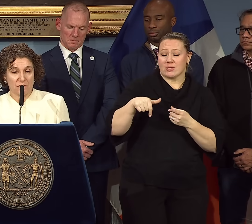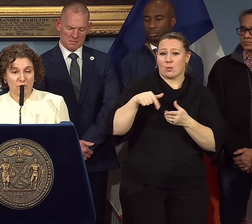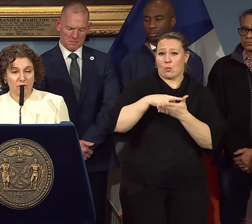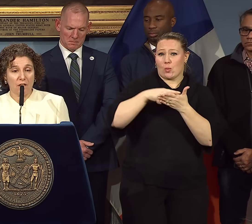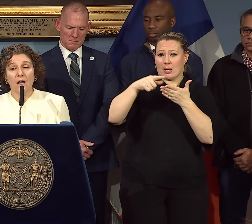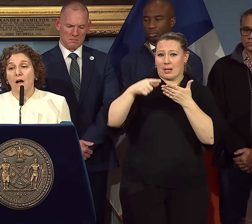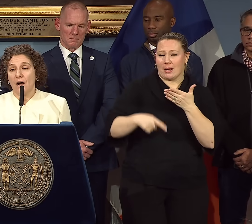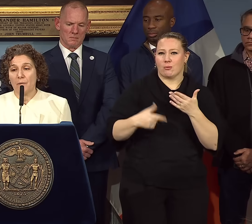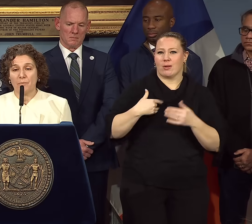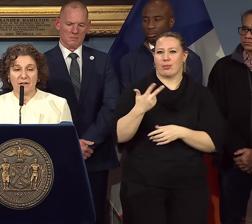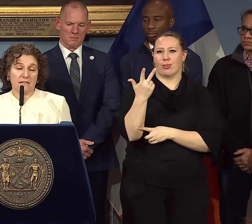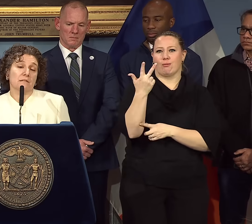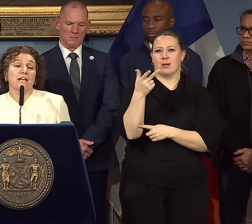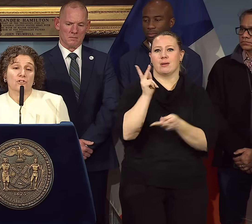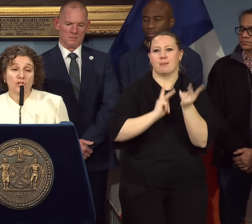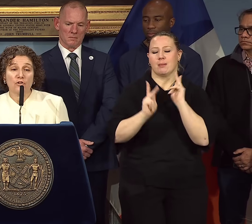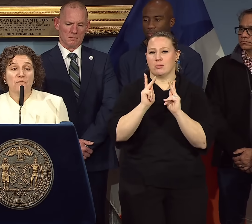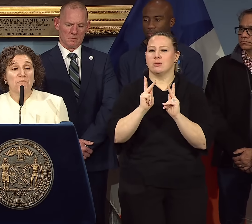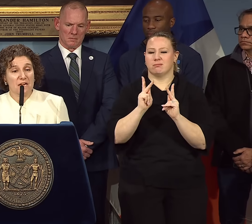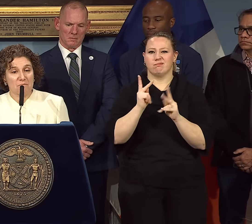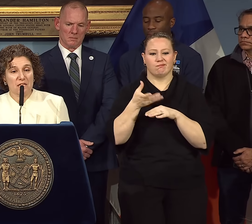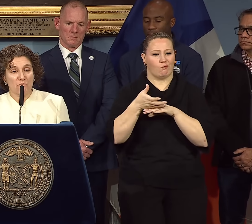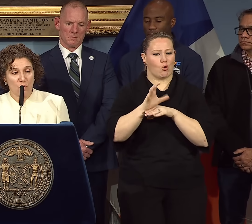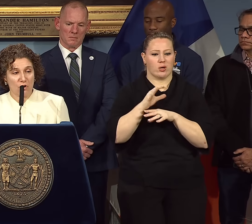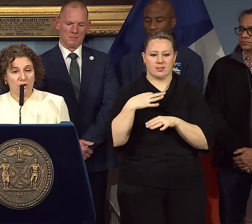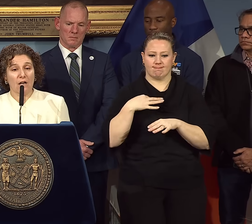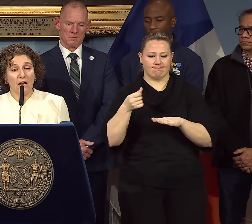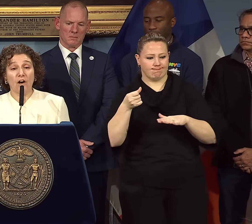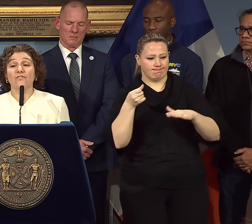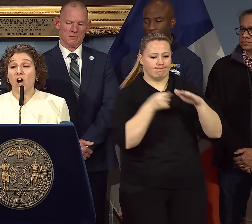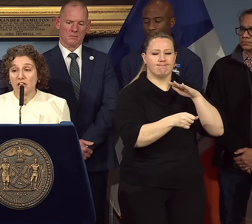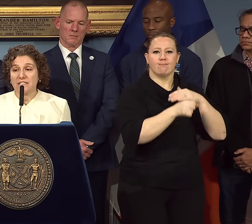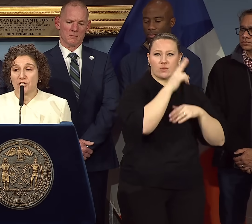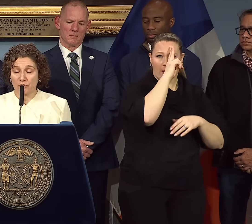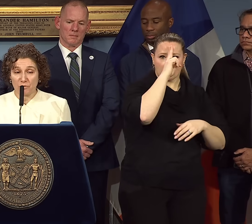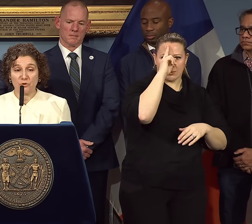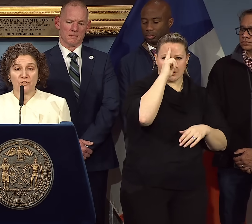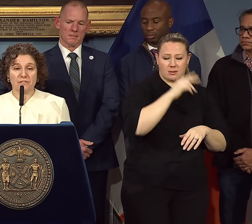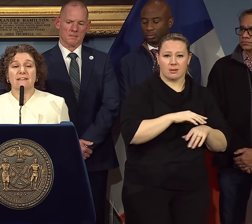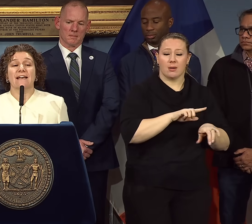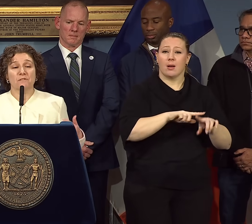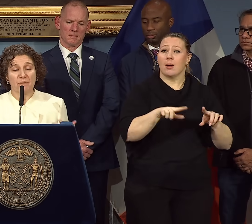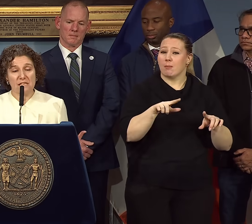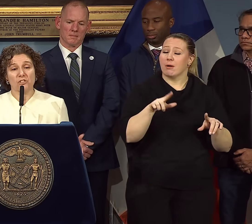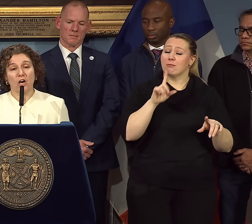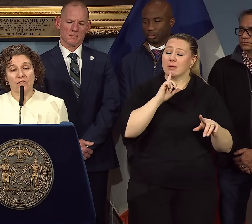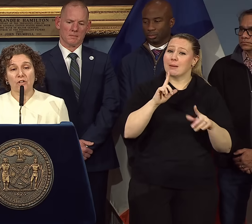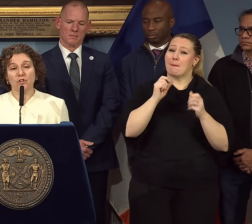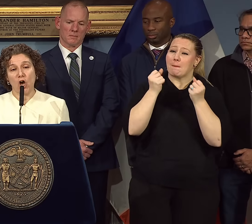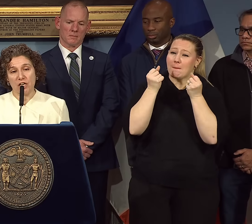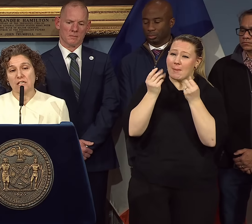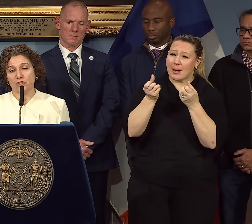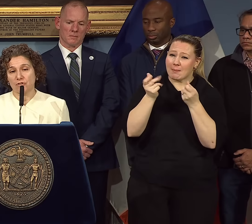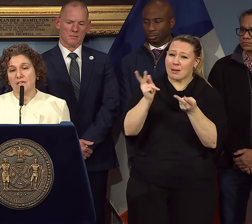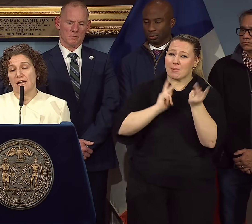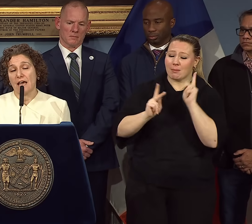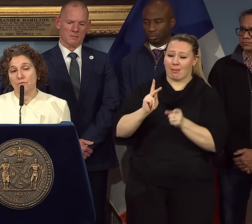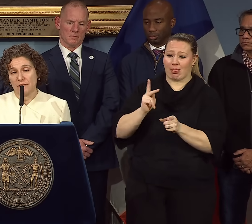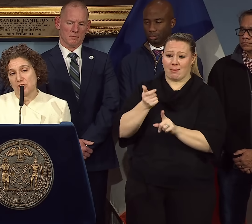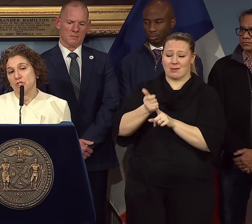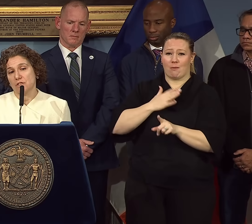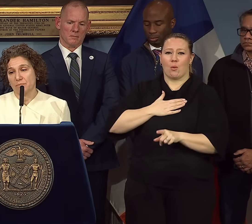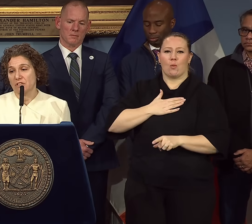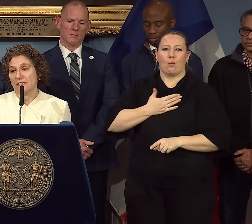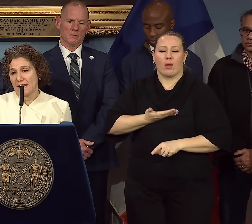to the hospital, but as the mayor has noted, many, many more voluntary removals, and that is based on the long history